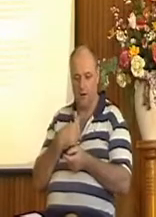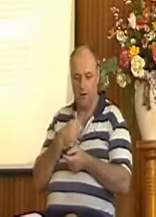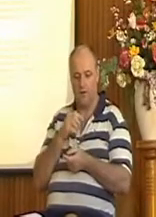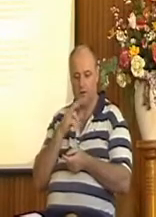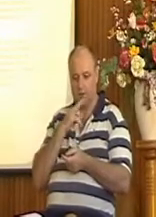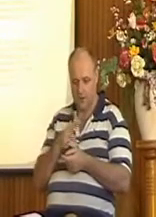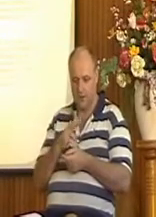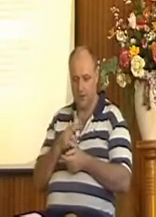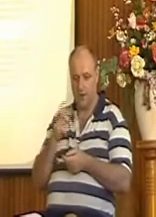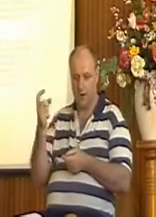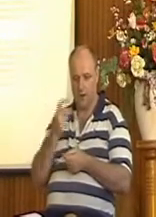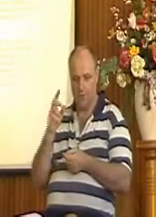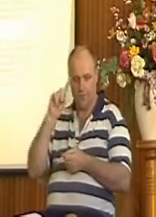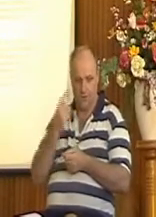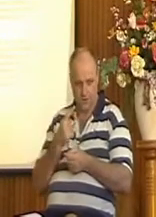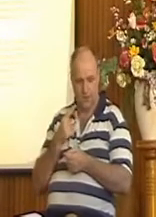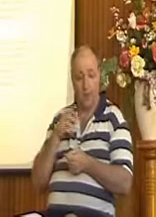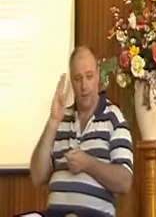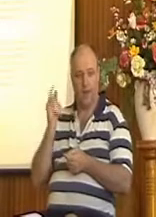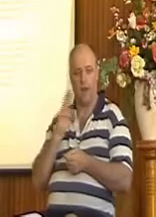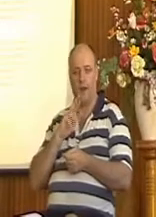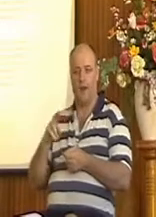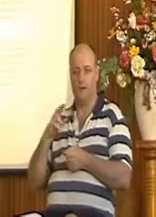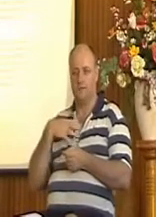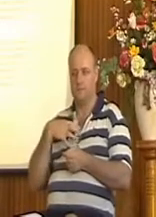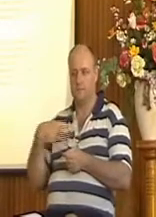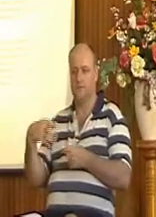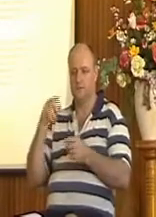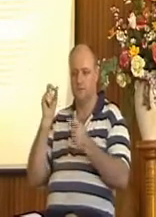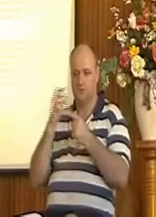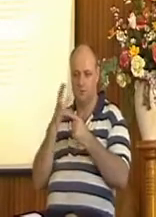because they are the most important of all.